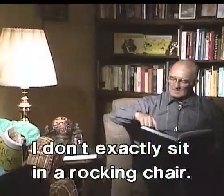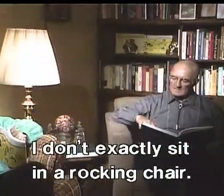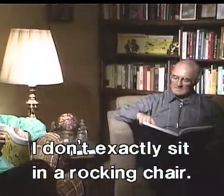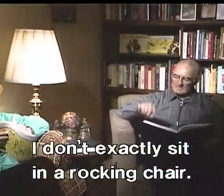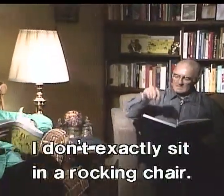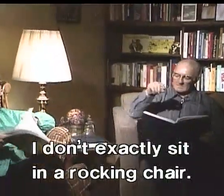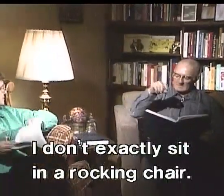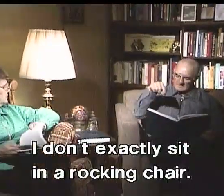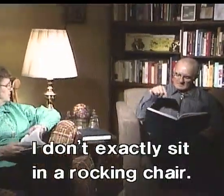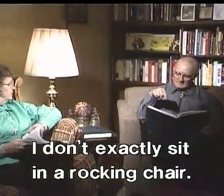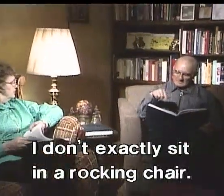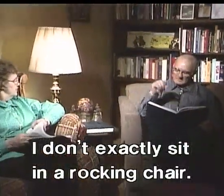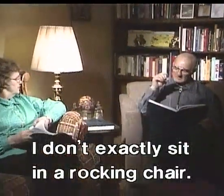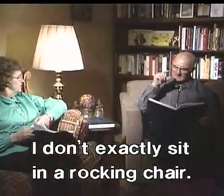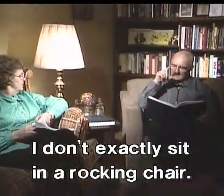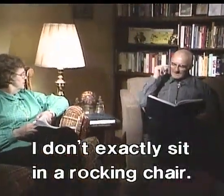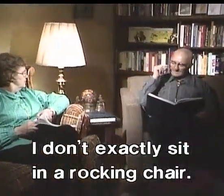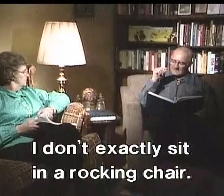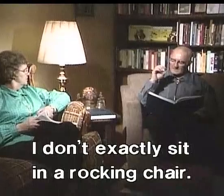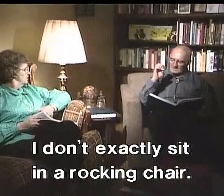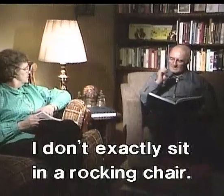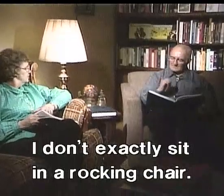I don't exactly sit in the rocking chair.